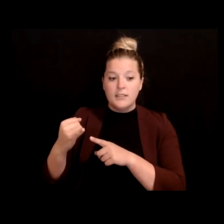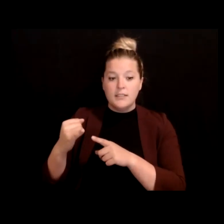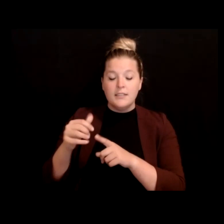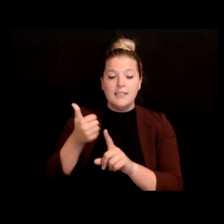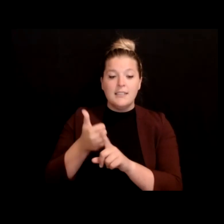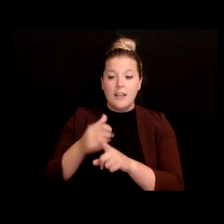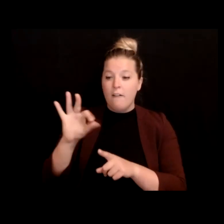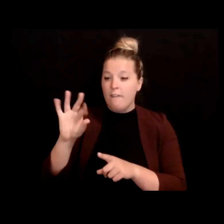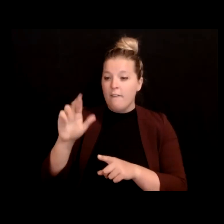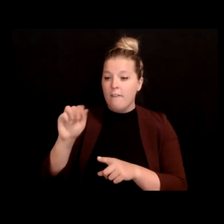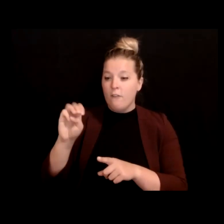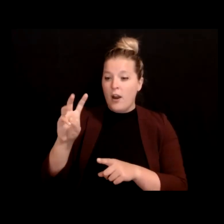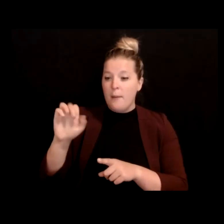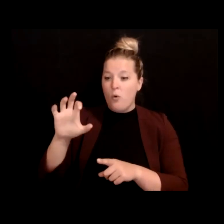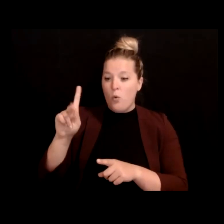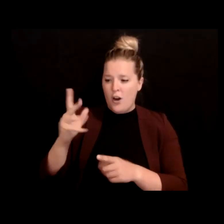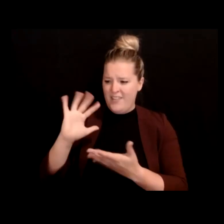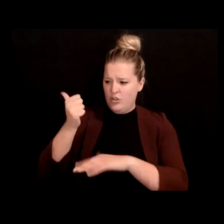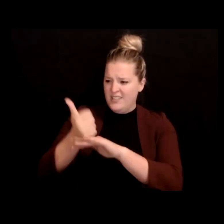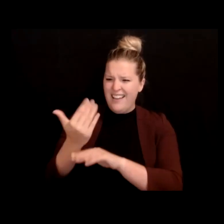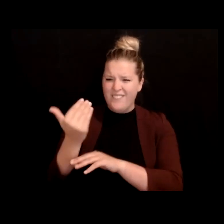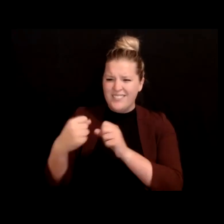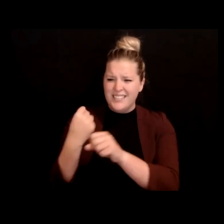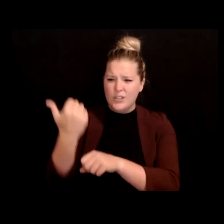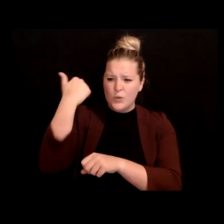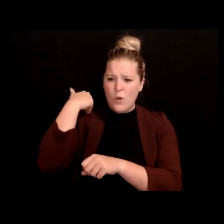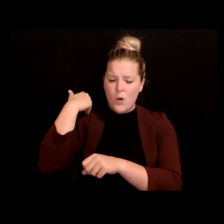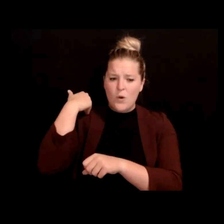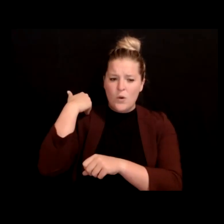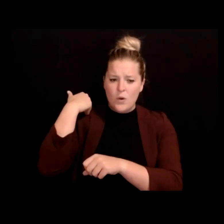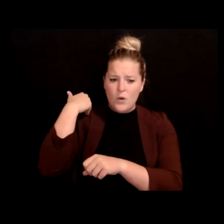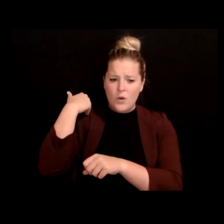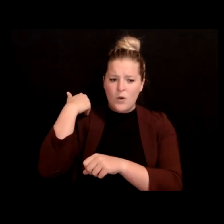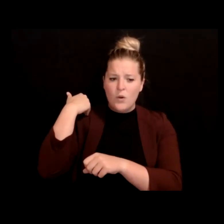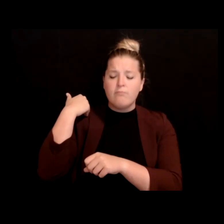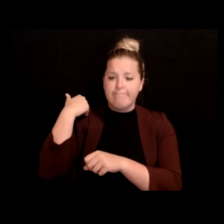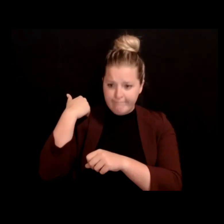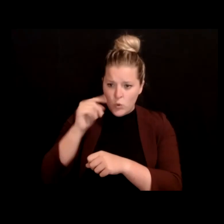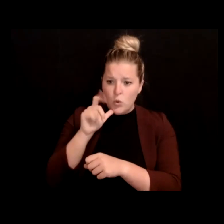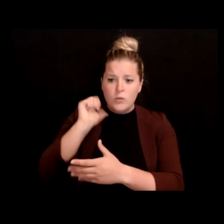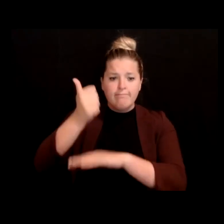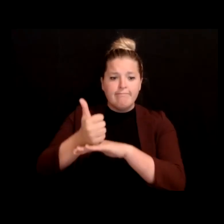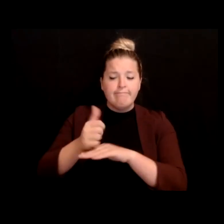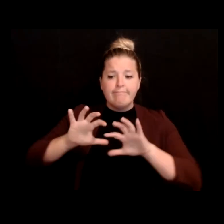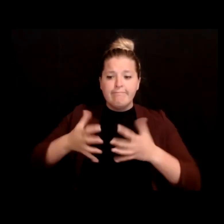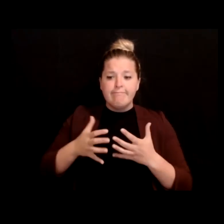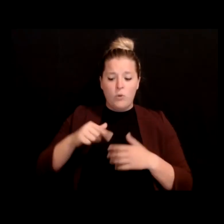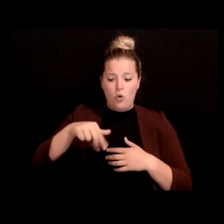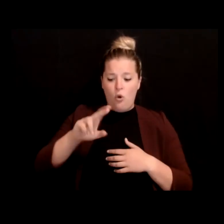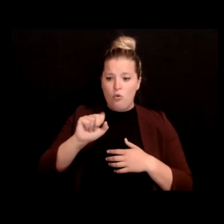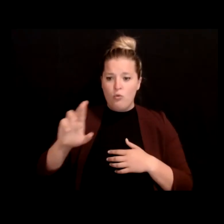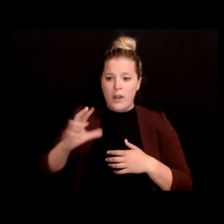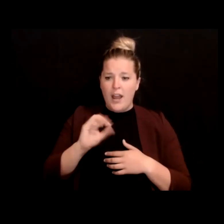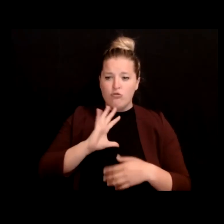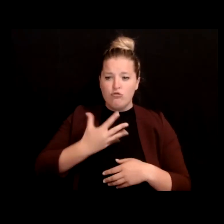was created just within the last 15 years by a collective of queer and trans disabled people and